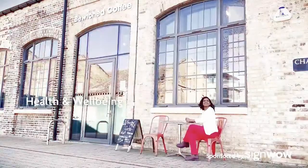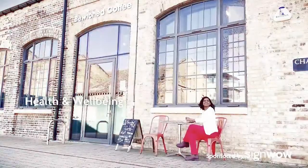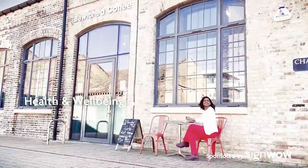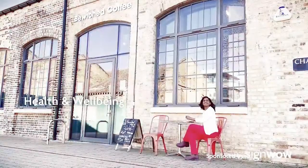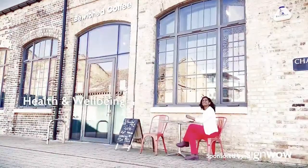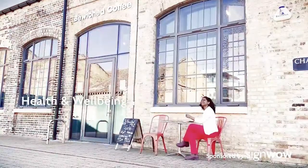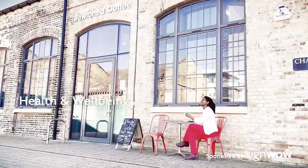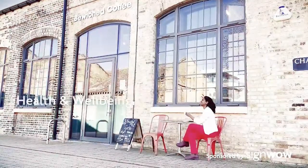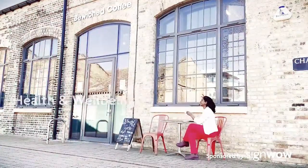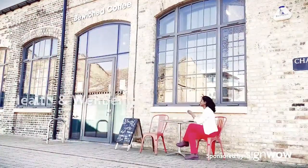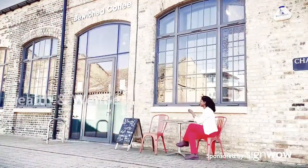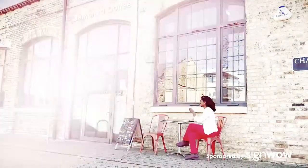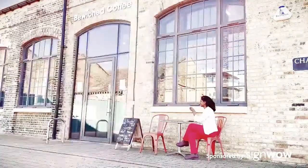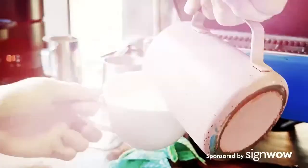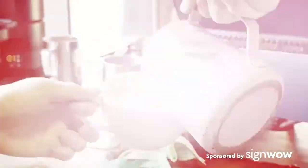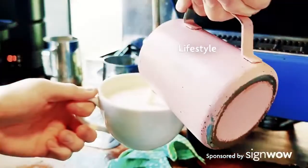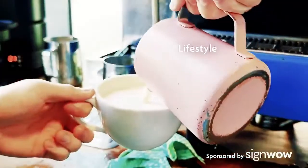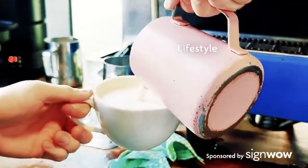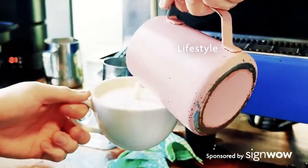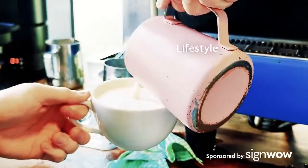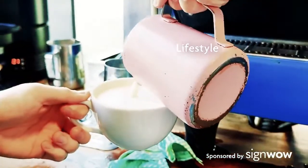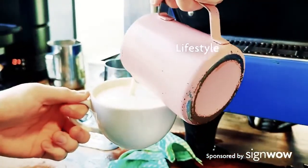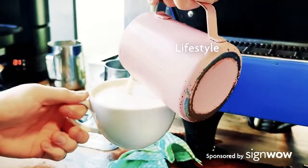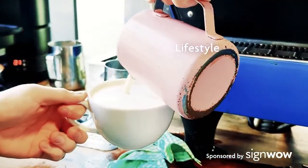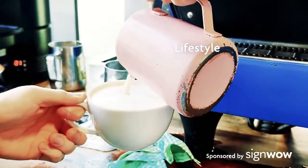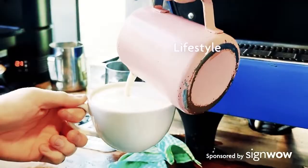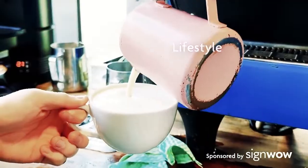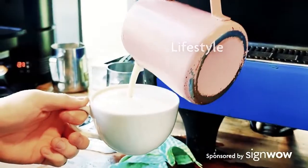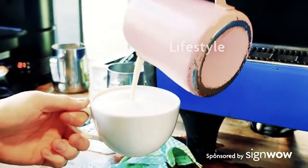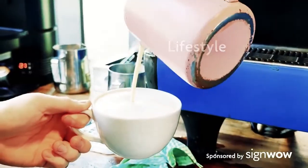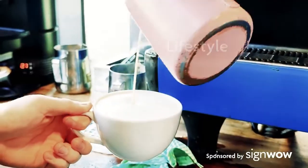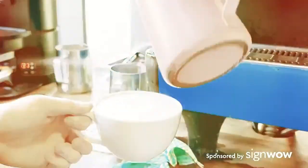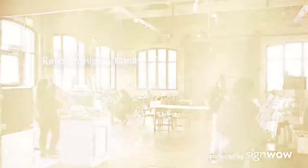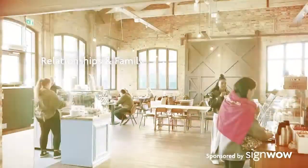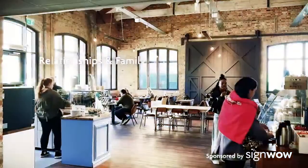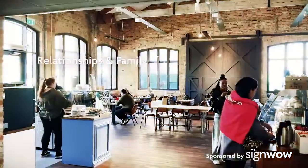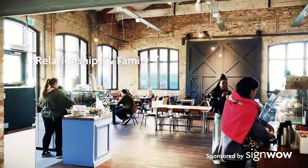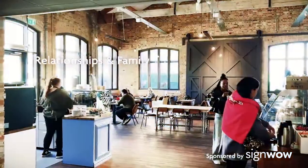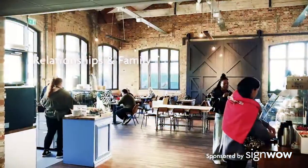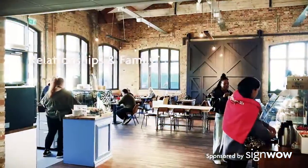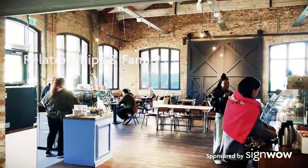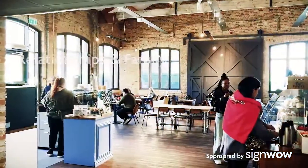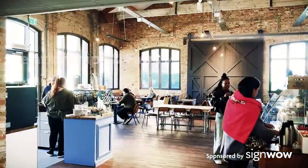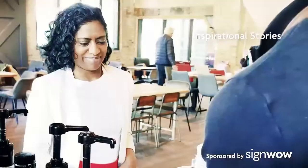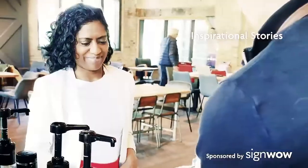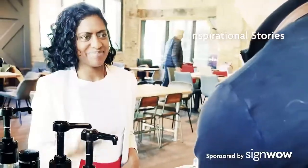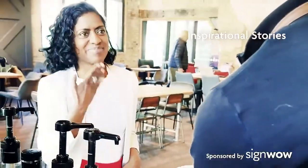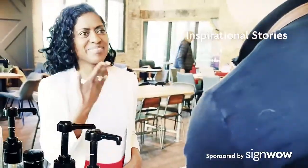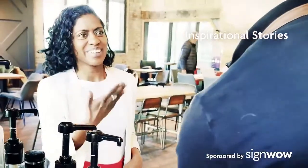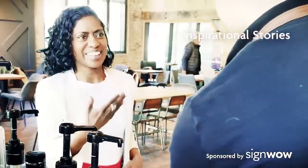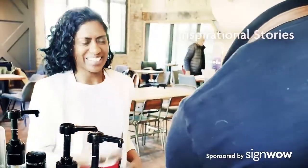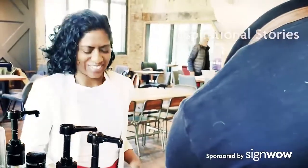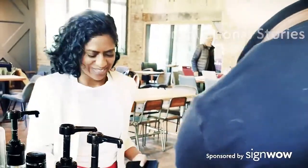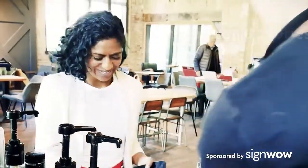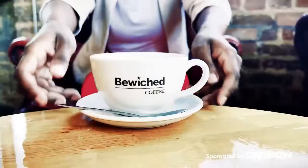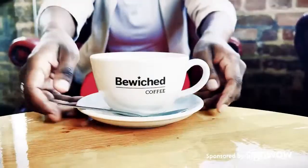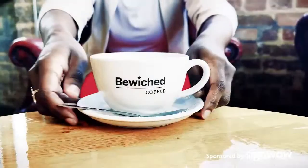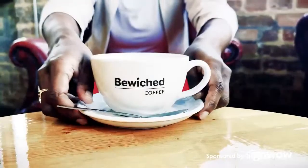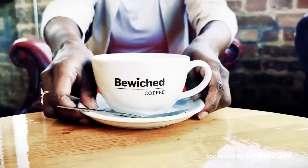my space and bloom. Don't just wanna survive here. We're gonna see each other through. The world is for me and you.